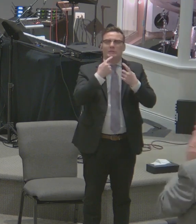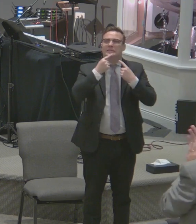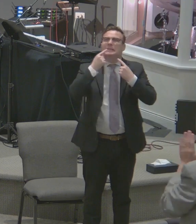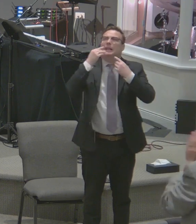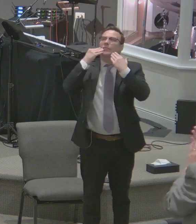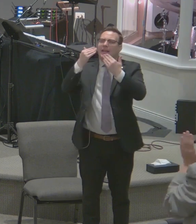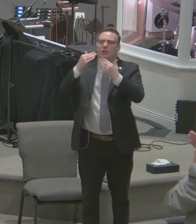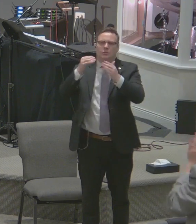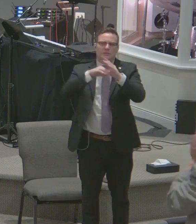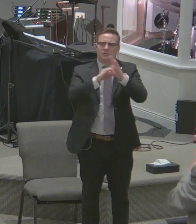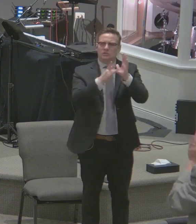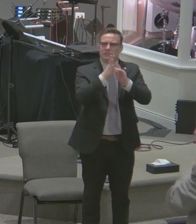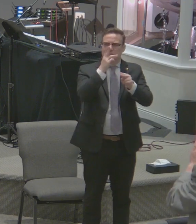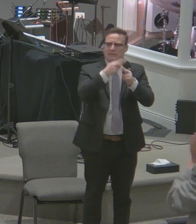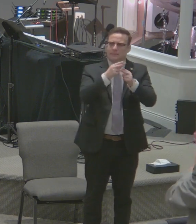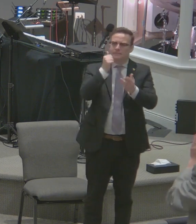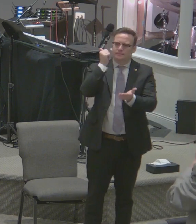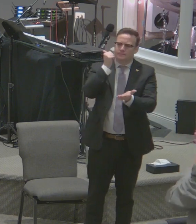hands together unto the Lord.